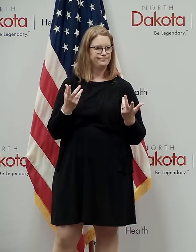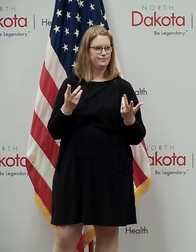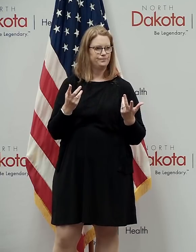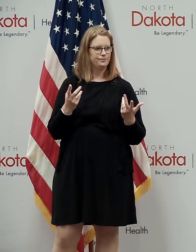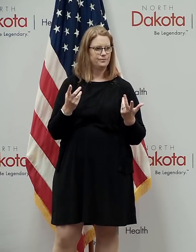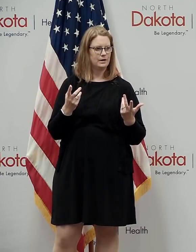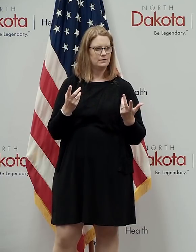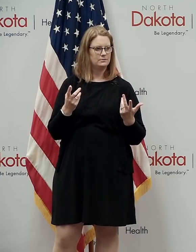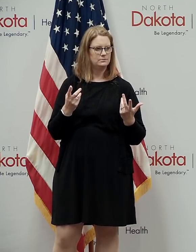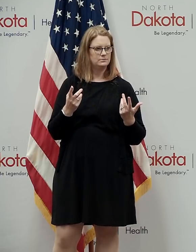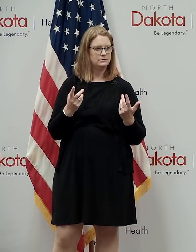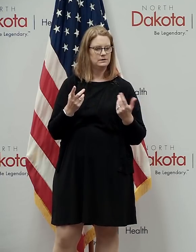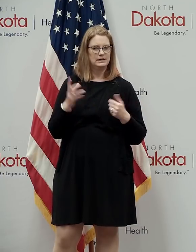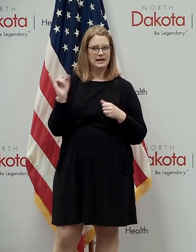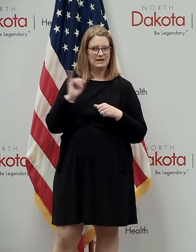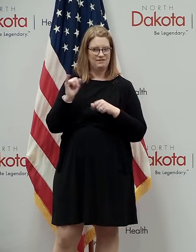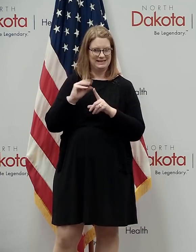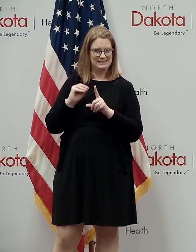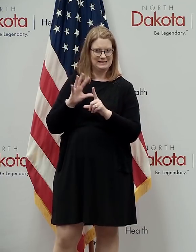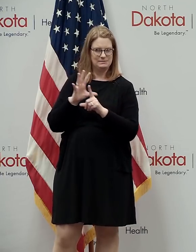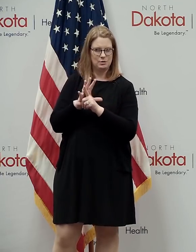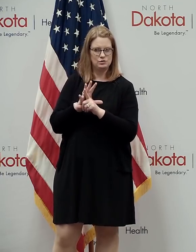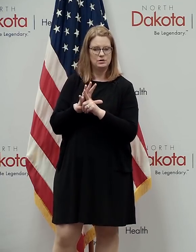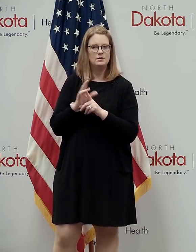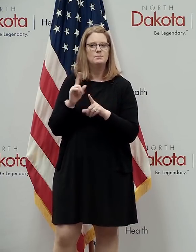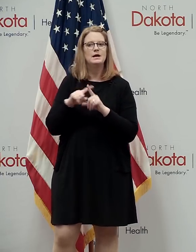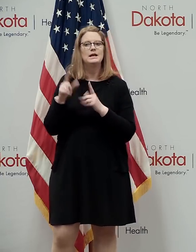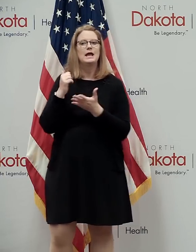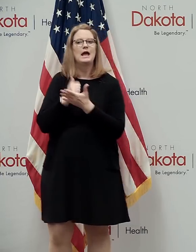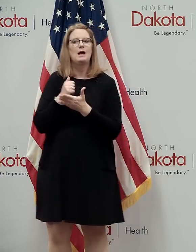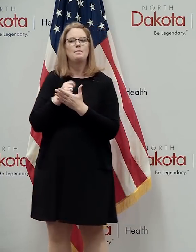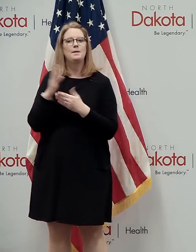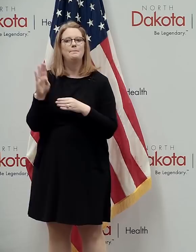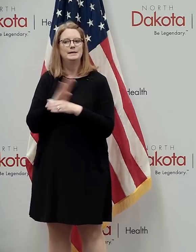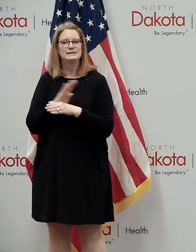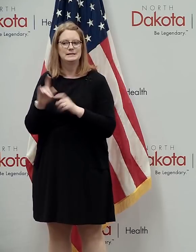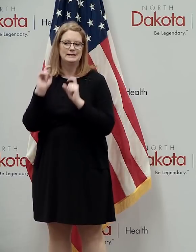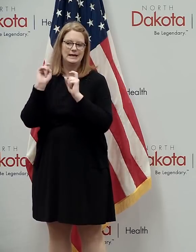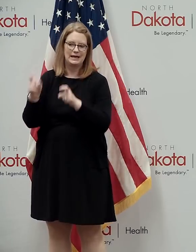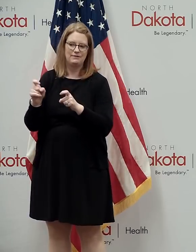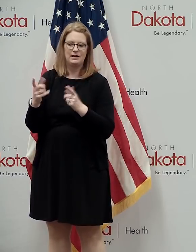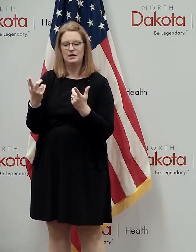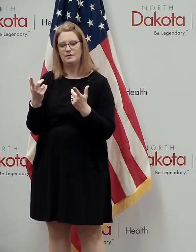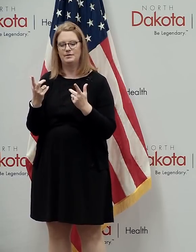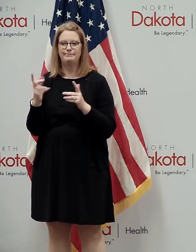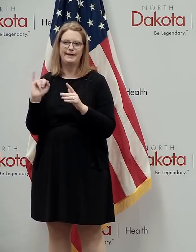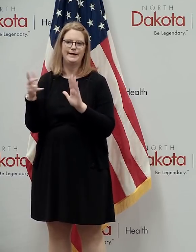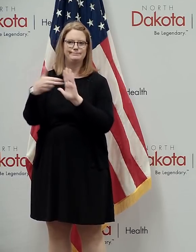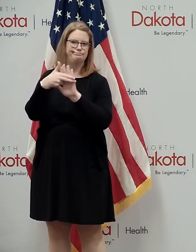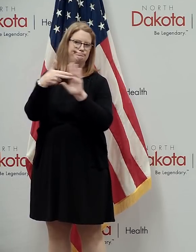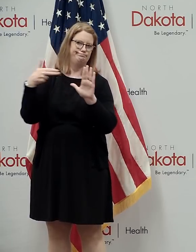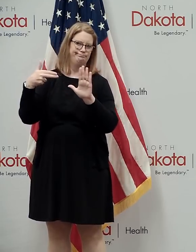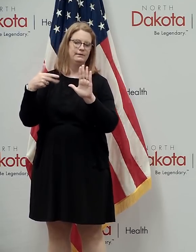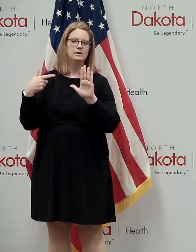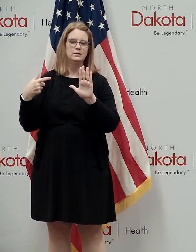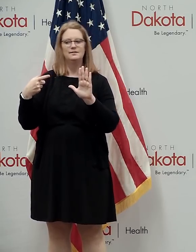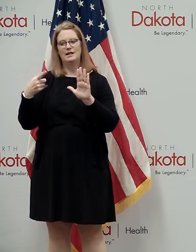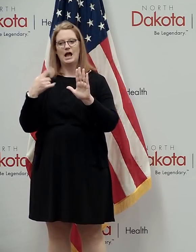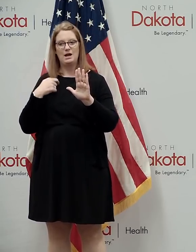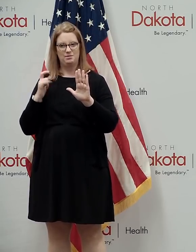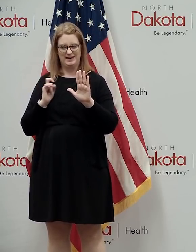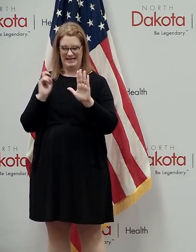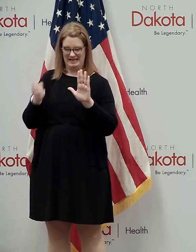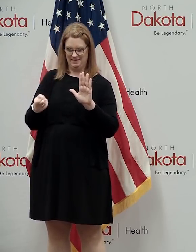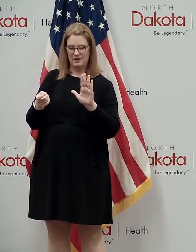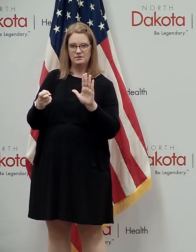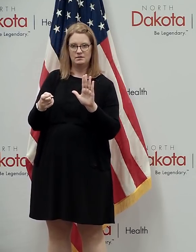infection exposure, we can help a business by giving it a badge. That's where we're working on right now, that they were awarded this grant and